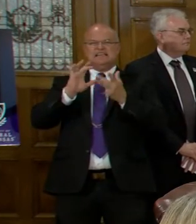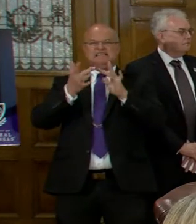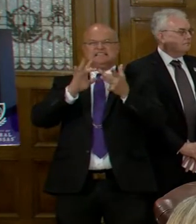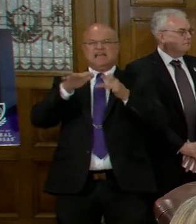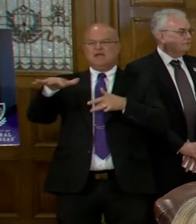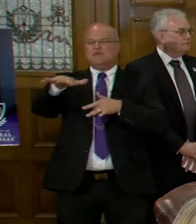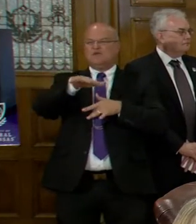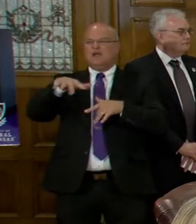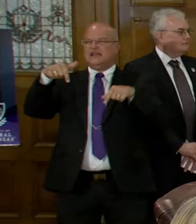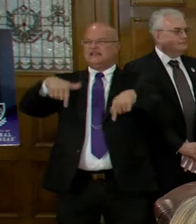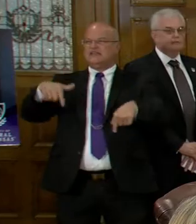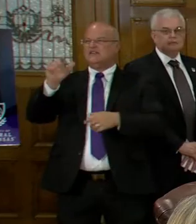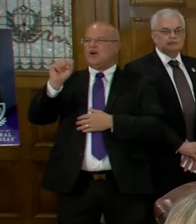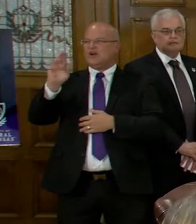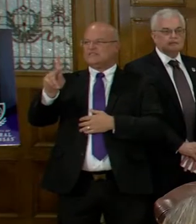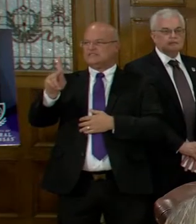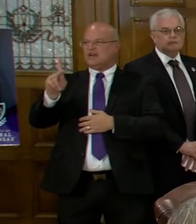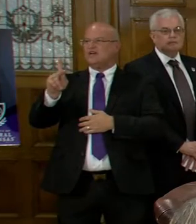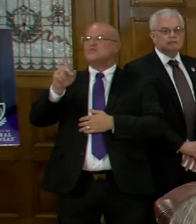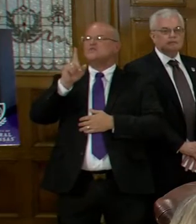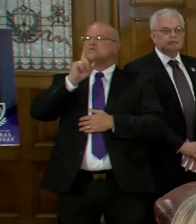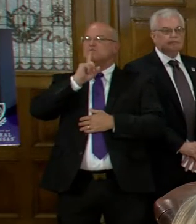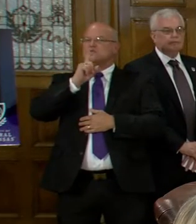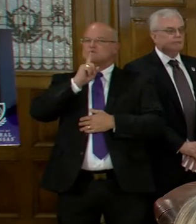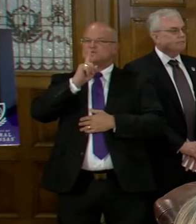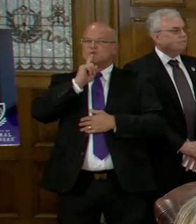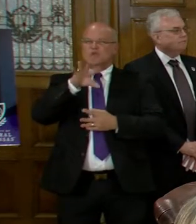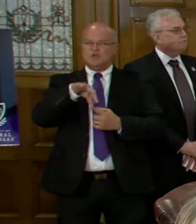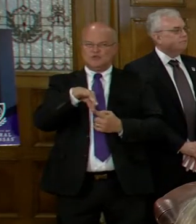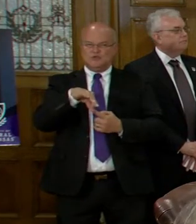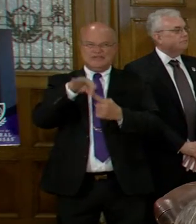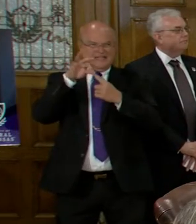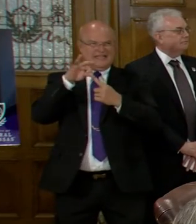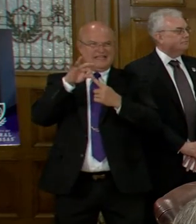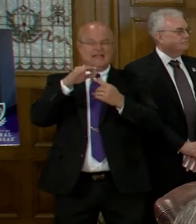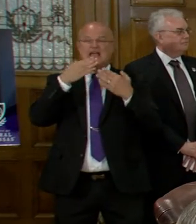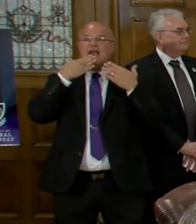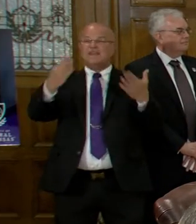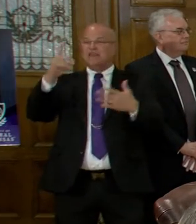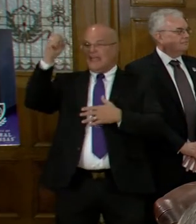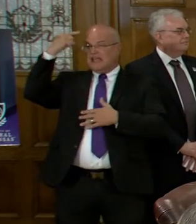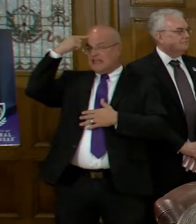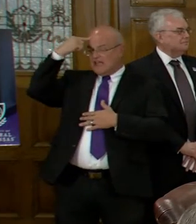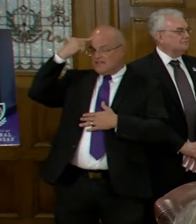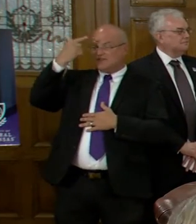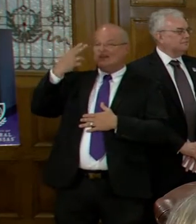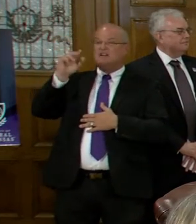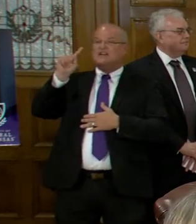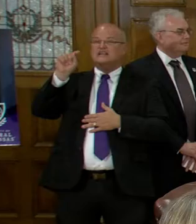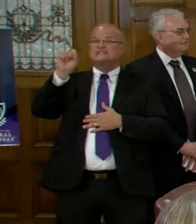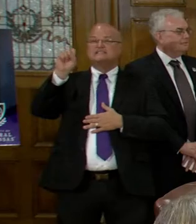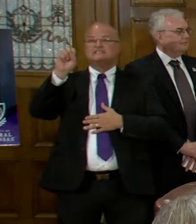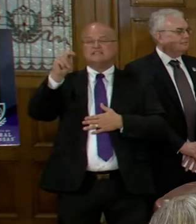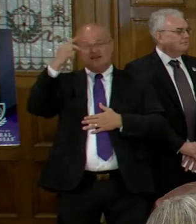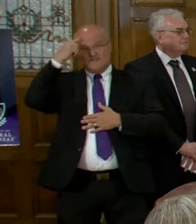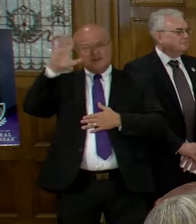Arkansas. It's going to be truly unique. And I want to thank Governor Hutchinson for his